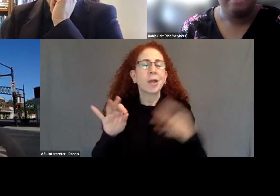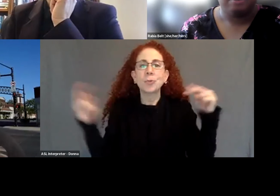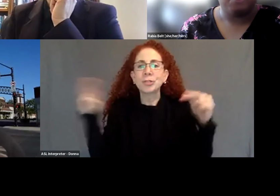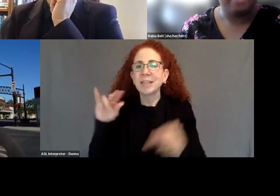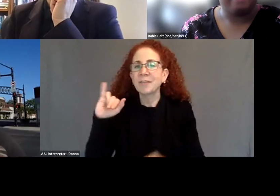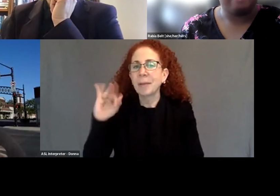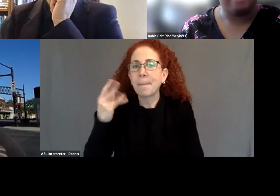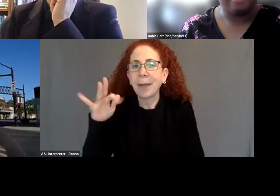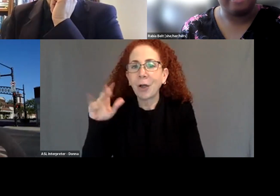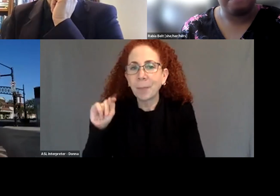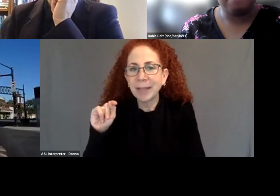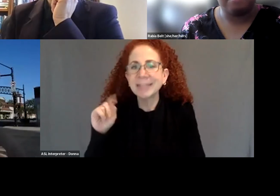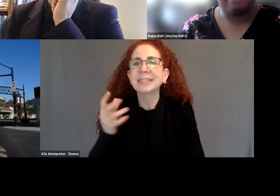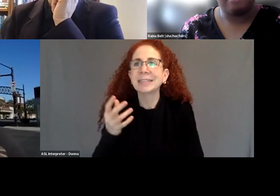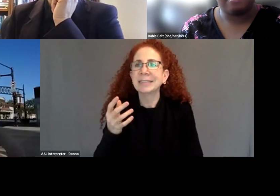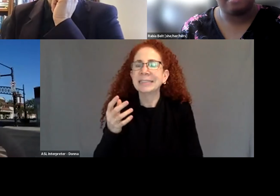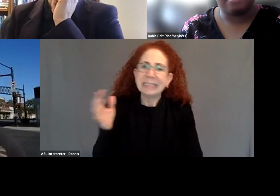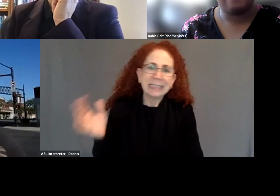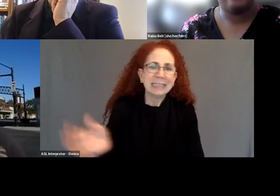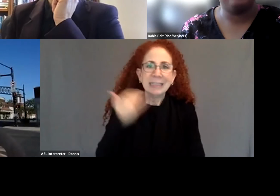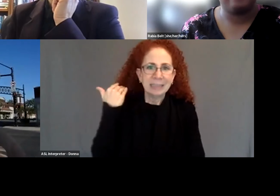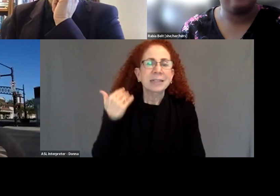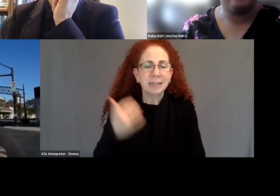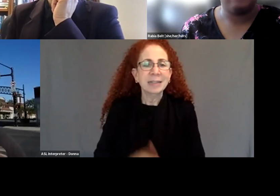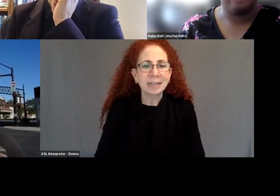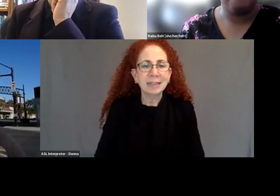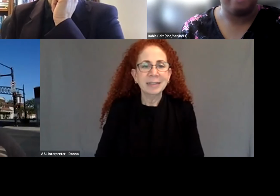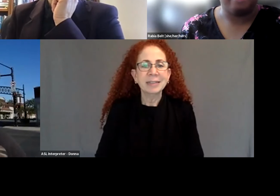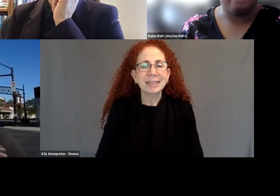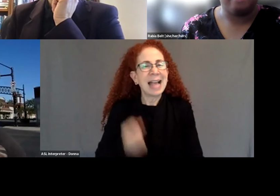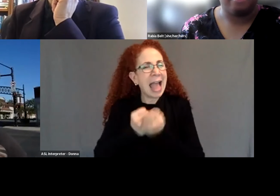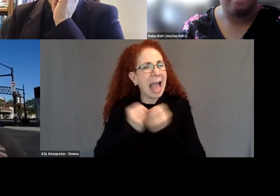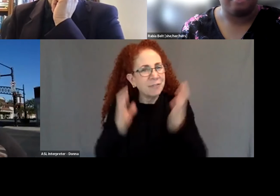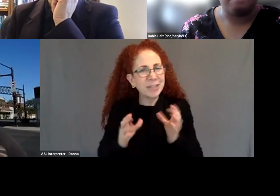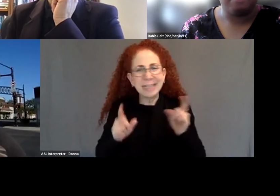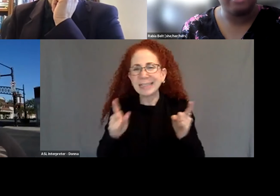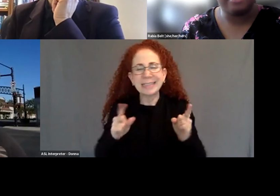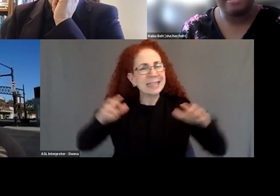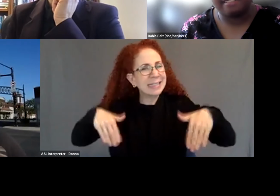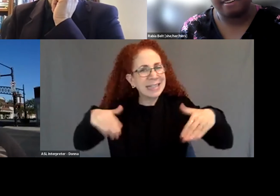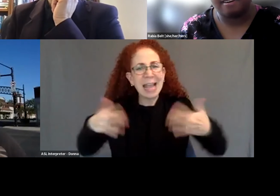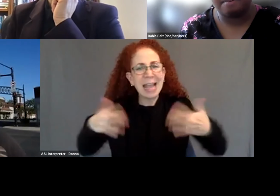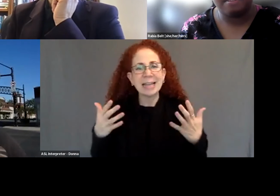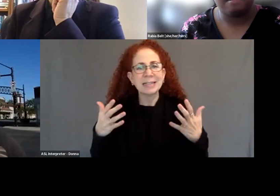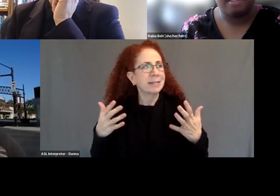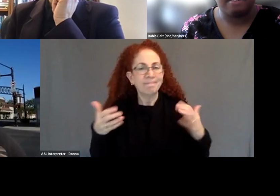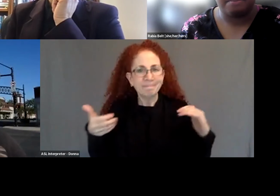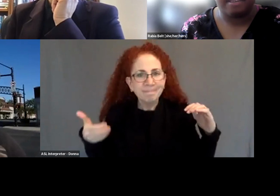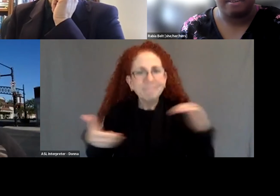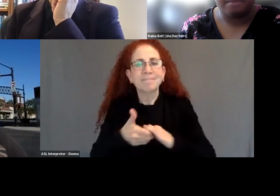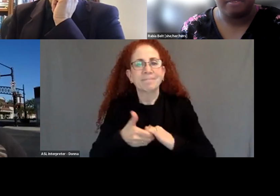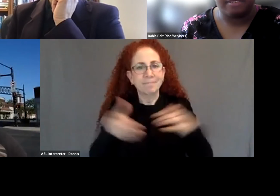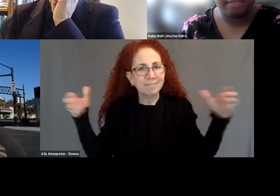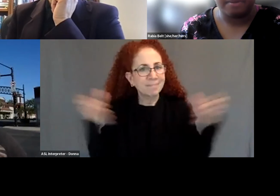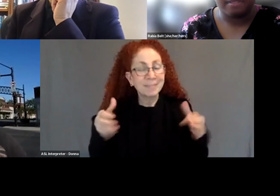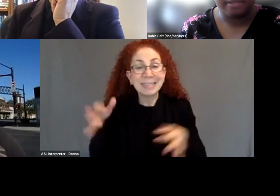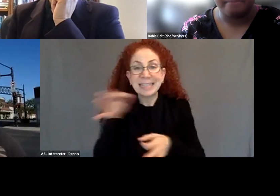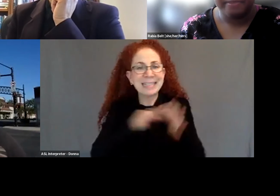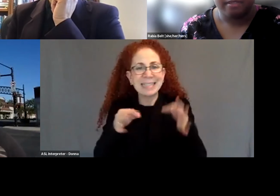been ways to like people, advocates have not been moving together, but instead have been